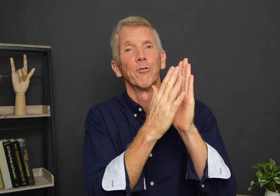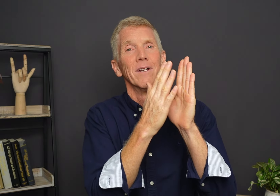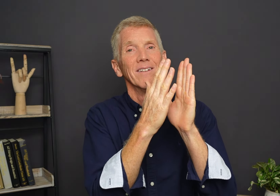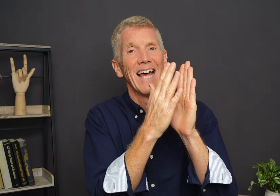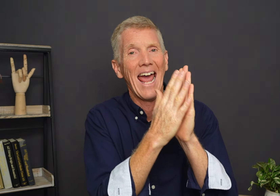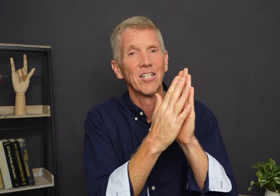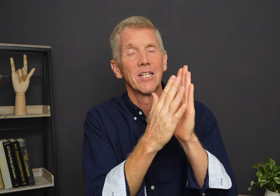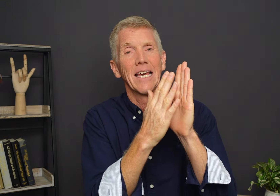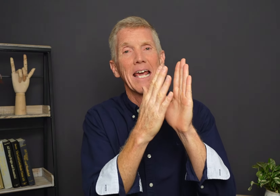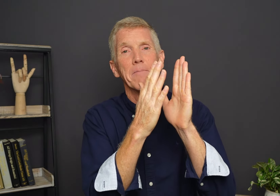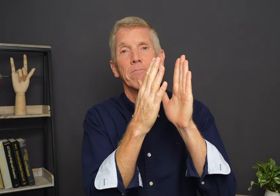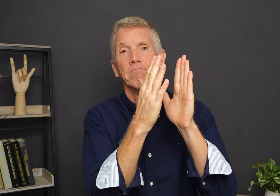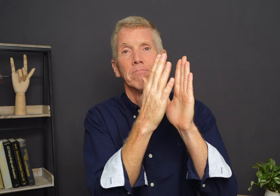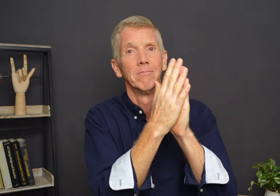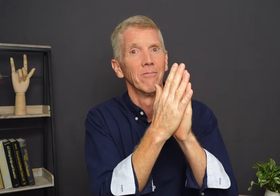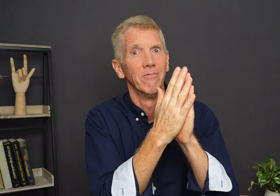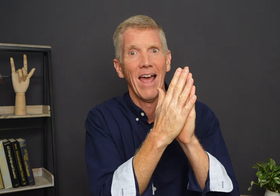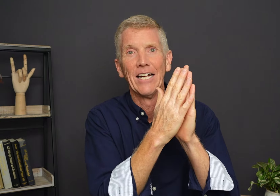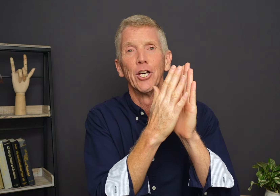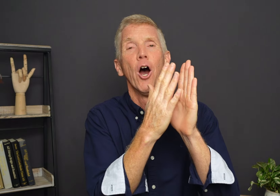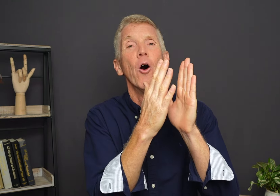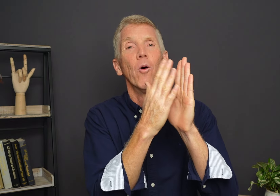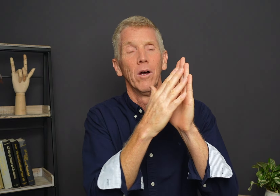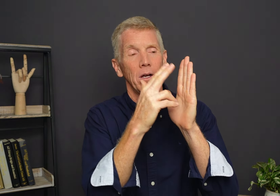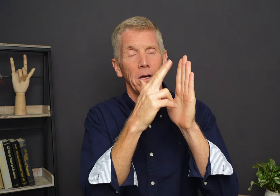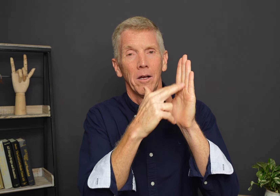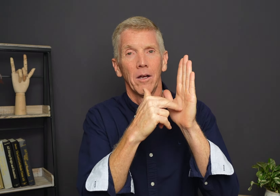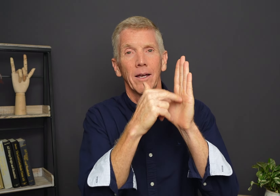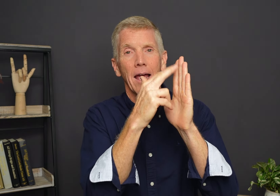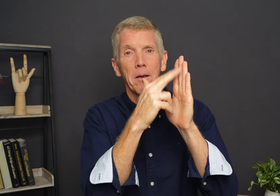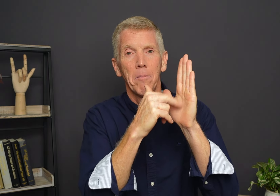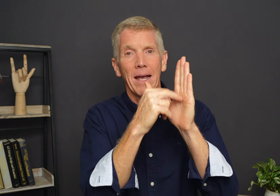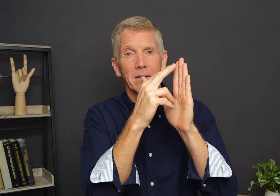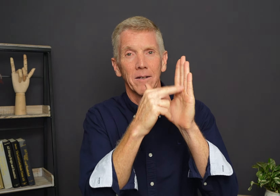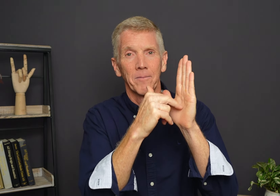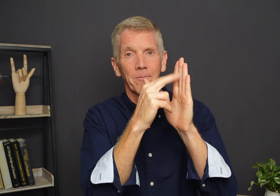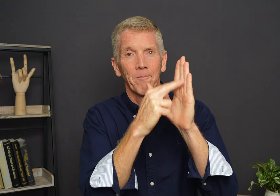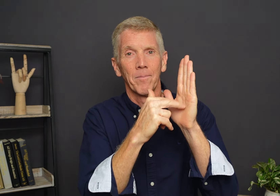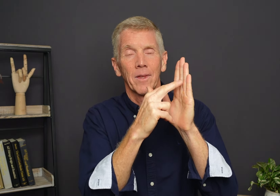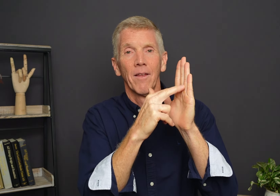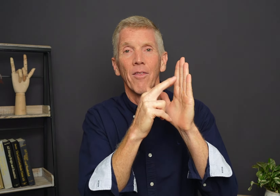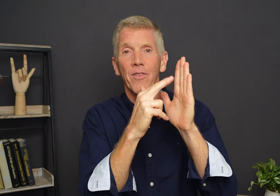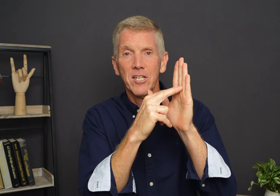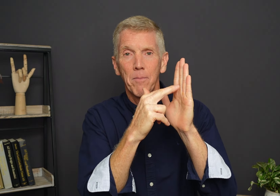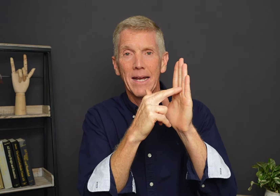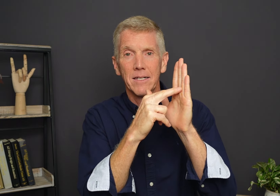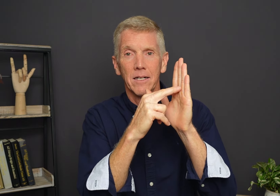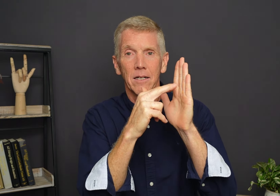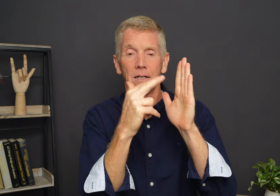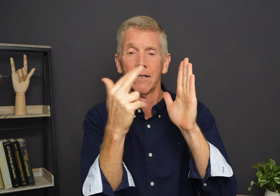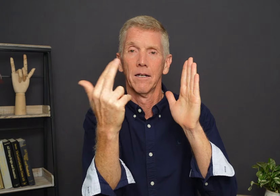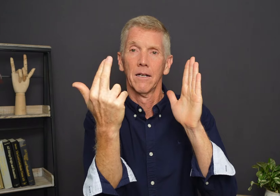portrait, landscape, Van Gogh, okay, painting. This painting,